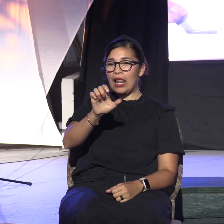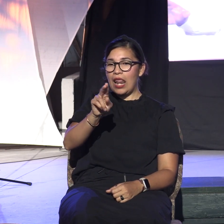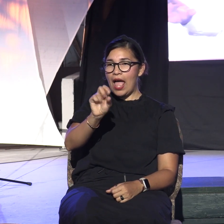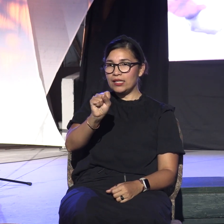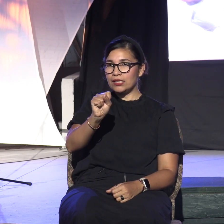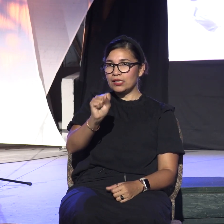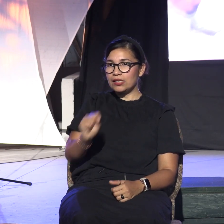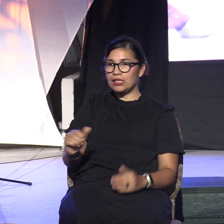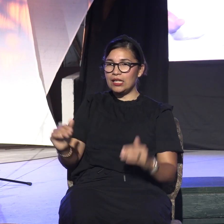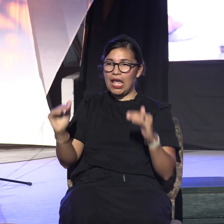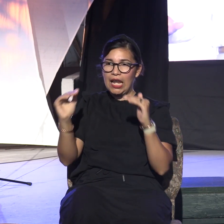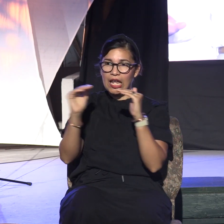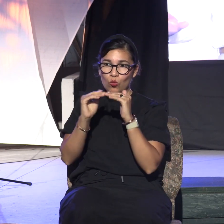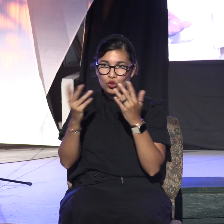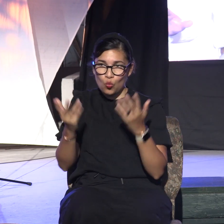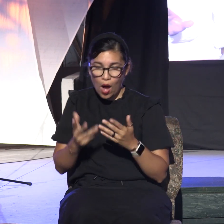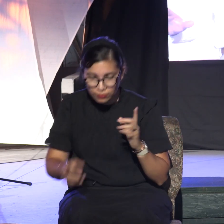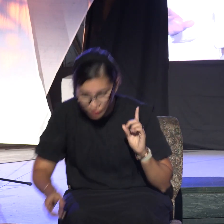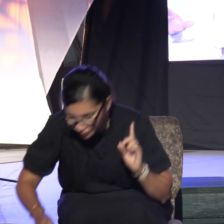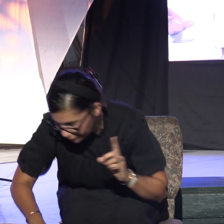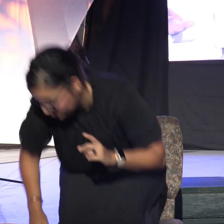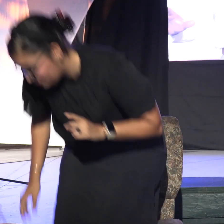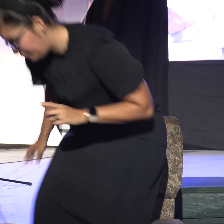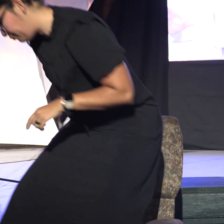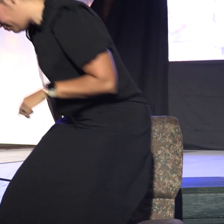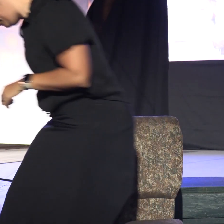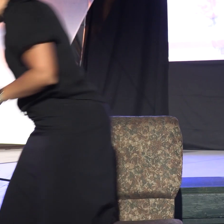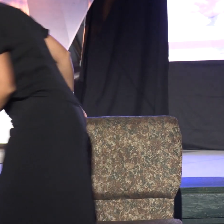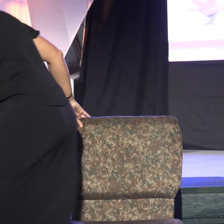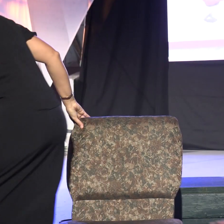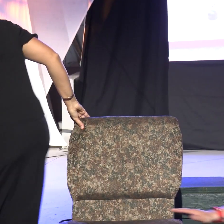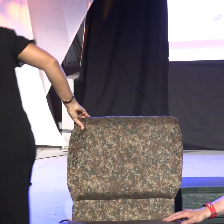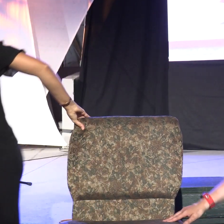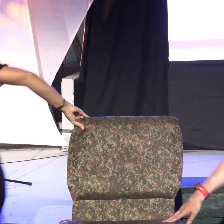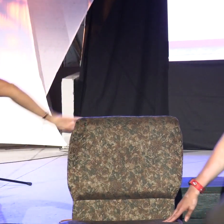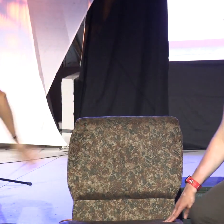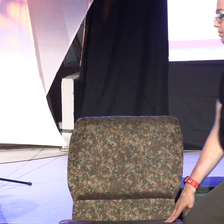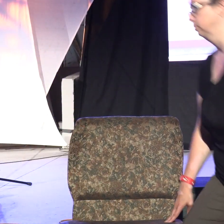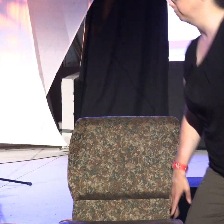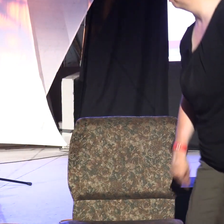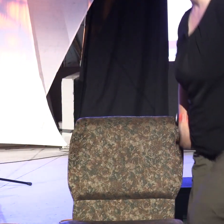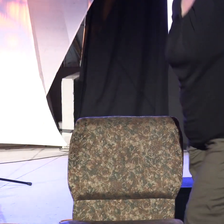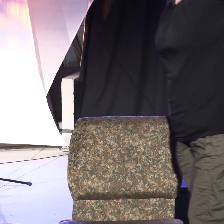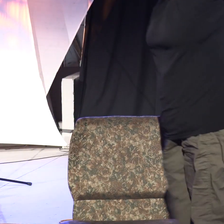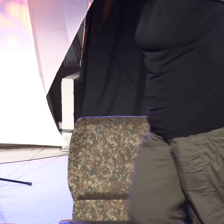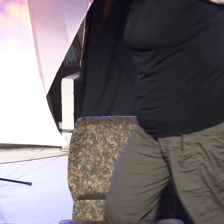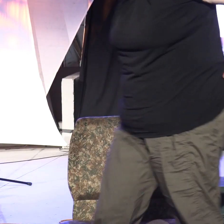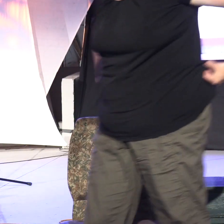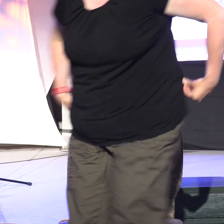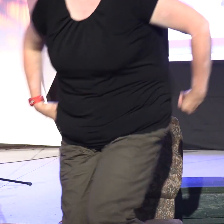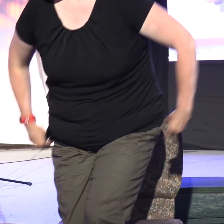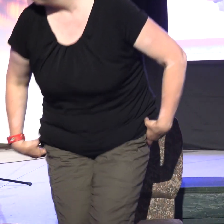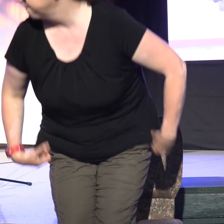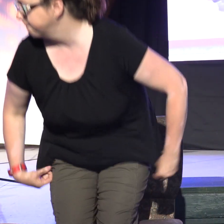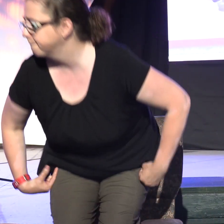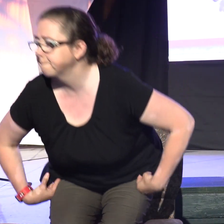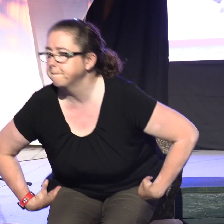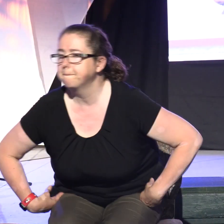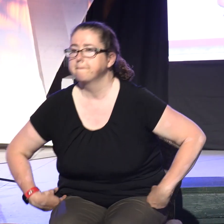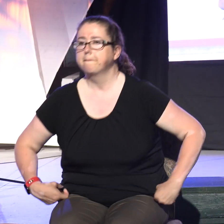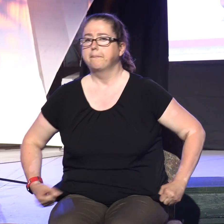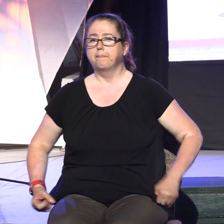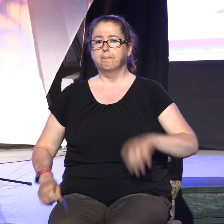666 talents, which in today's currency would be roughly about $350